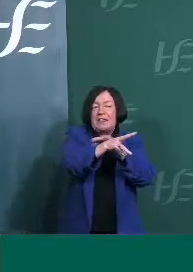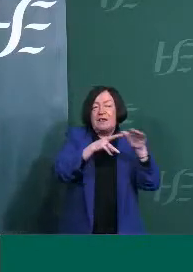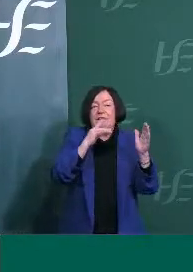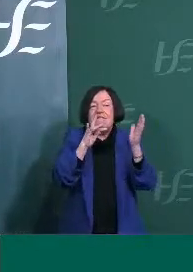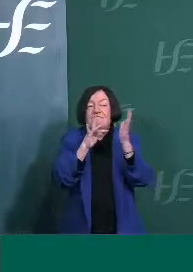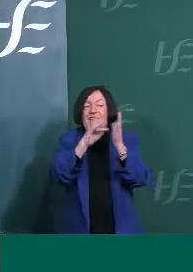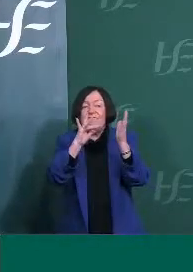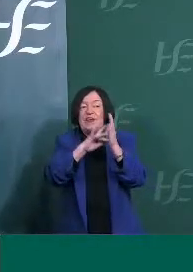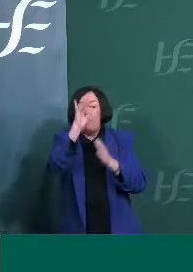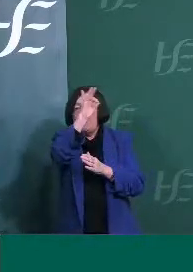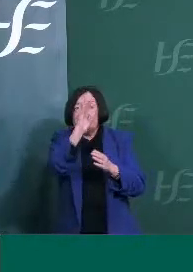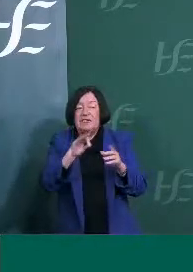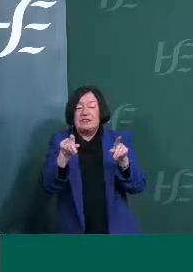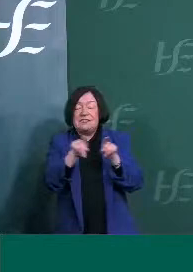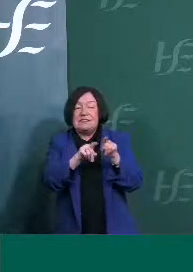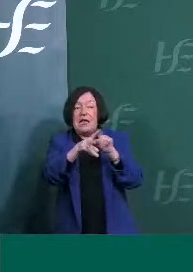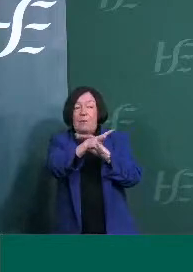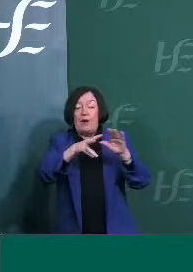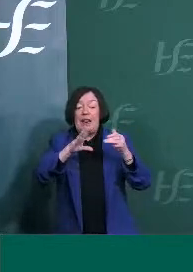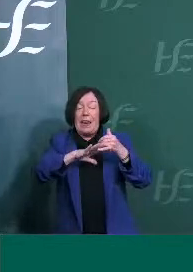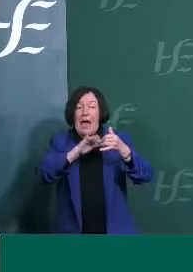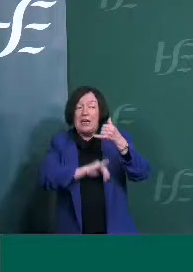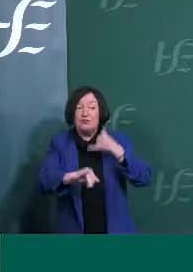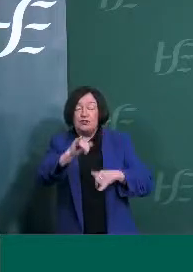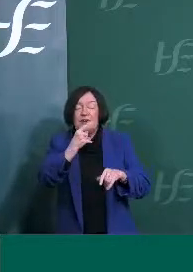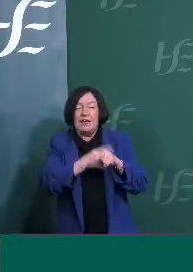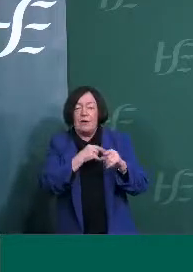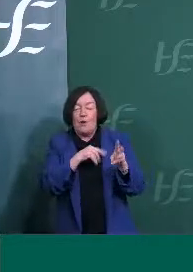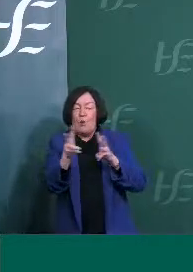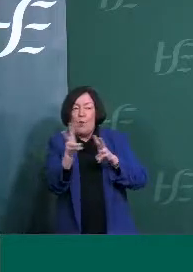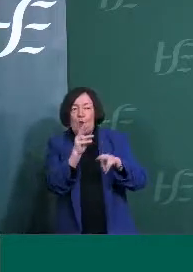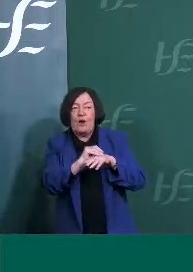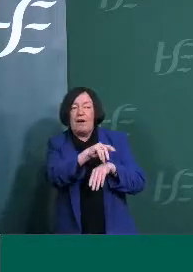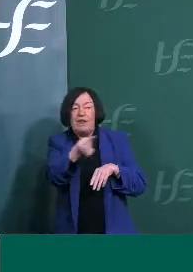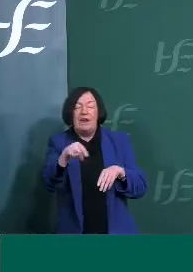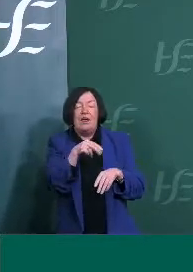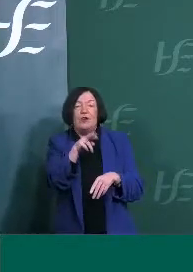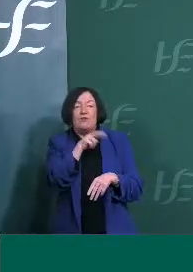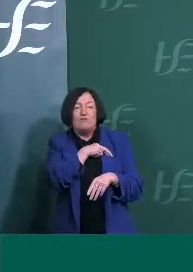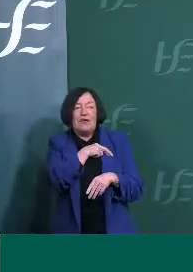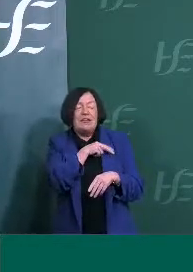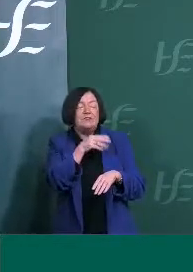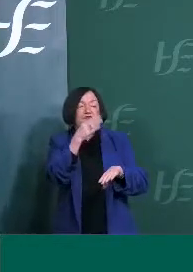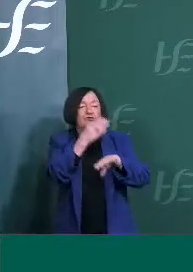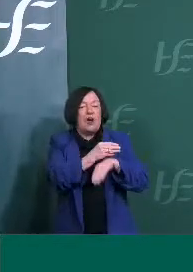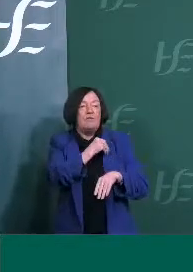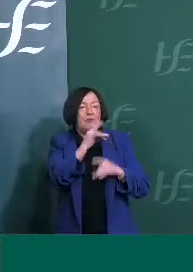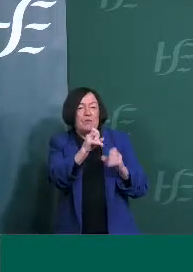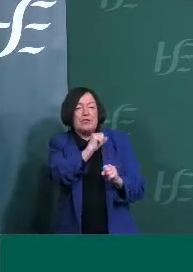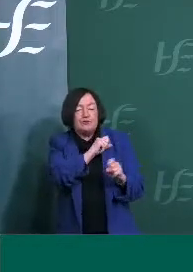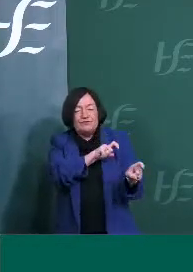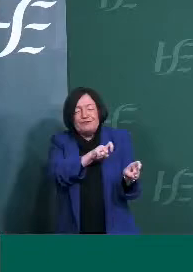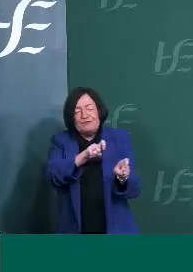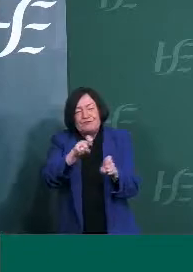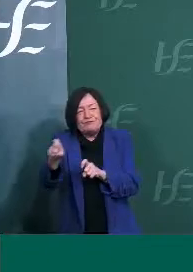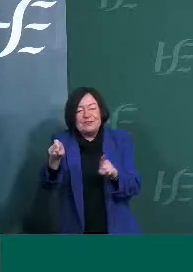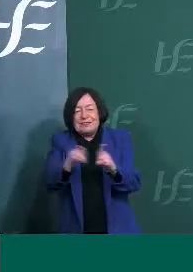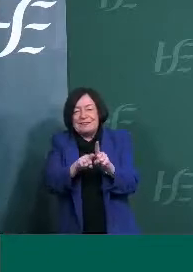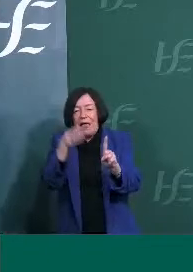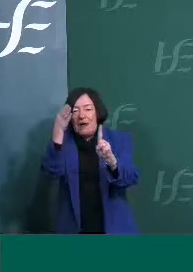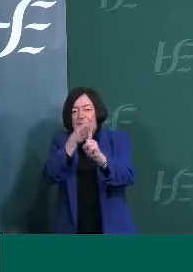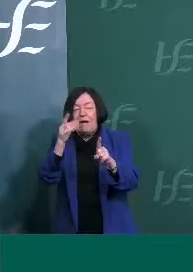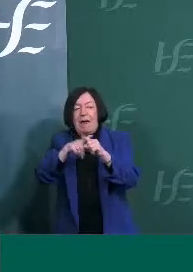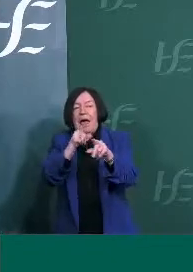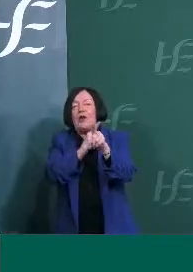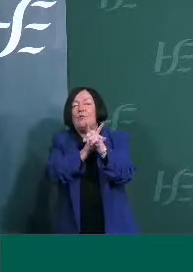15% down on the same week last year. So again, we're working on these, and our real task is to ensure that we maintain these targets and improve